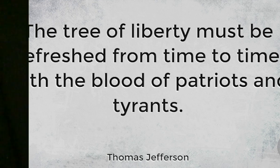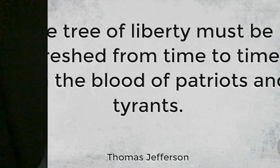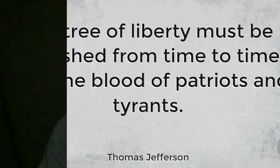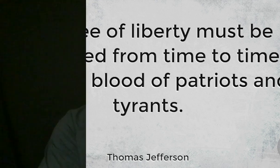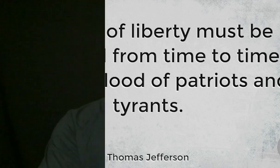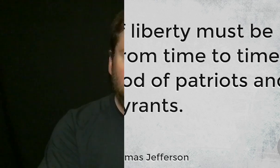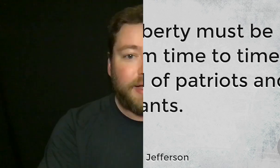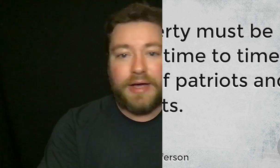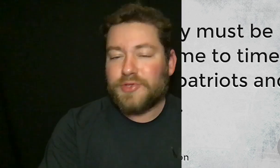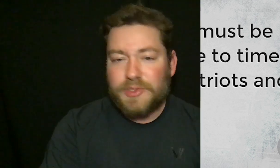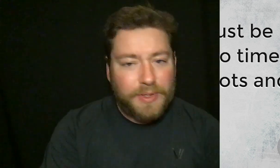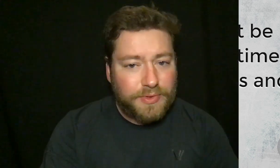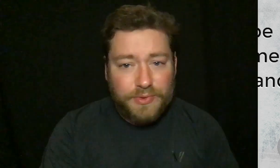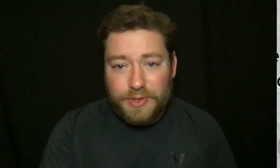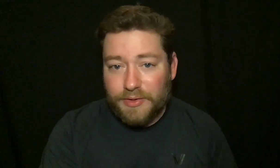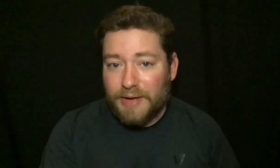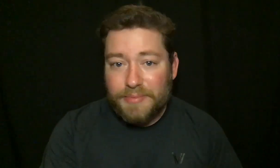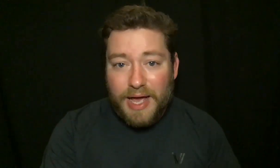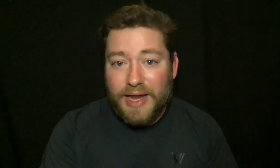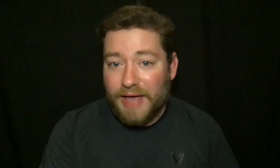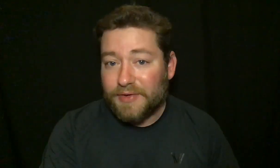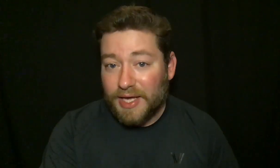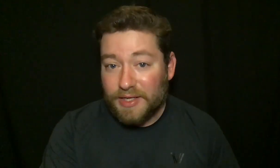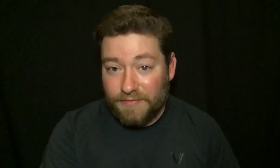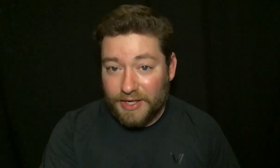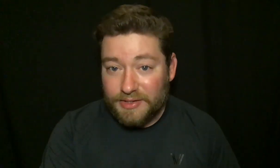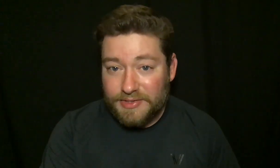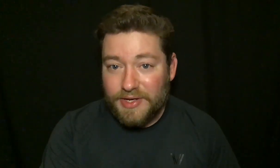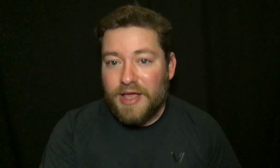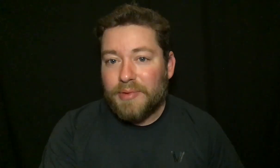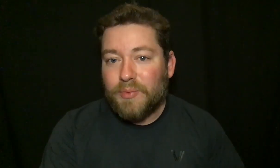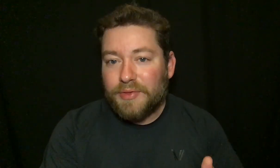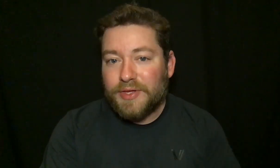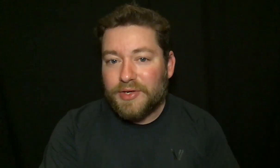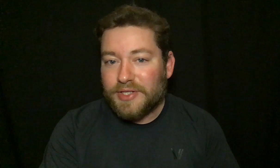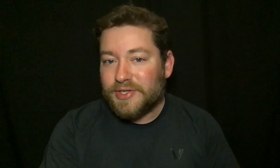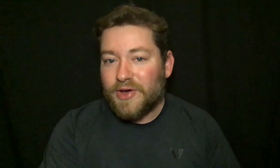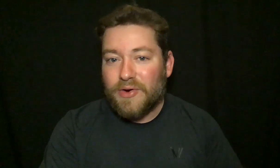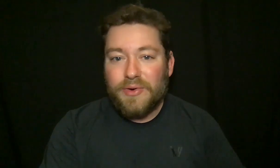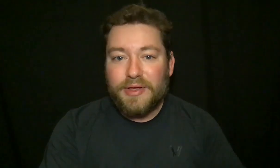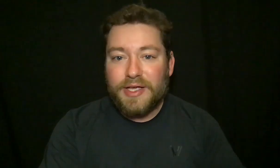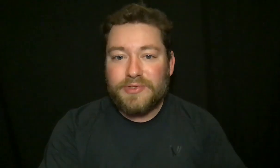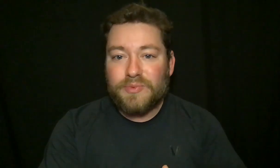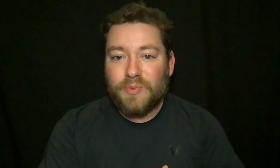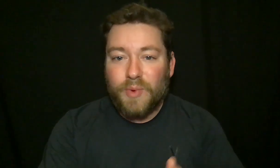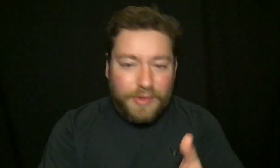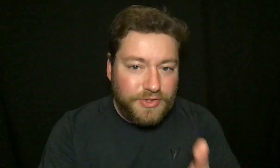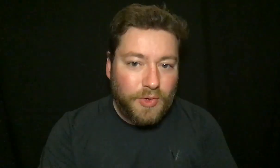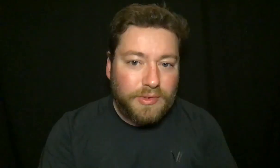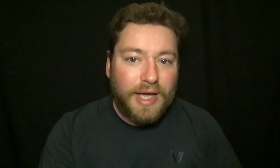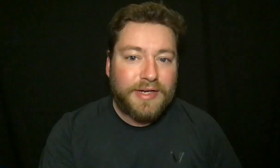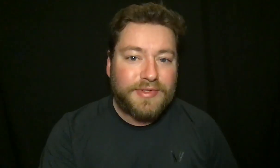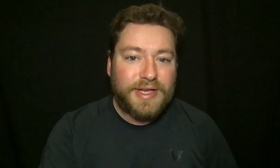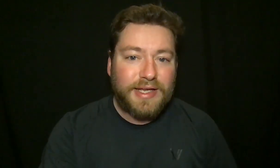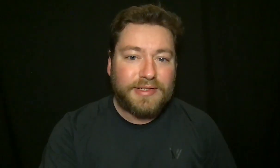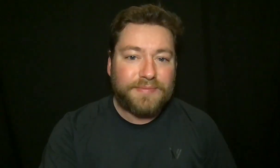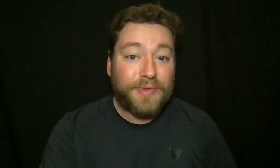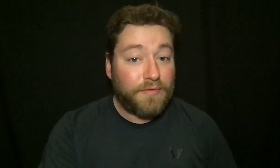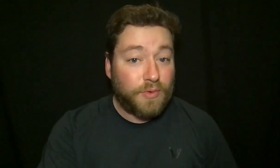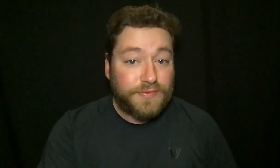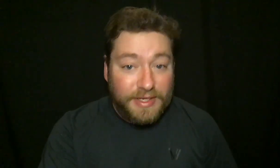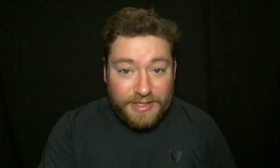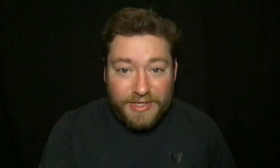and tyrants. Now, just to be crystal clear, I'm not advocating violence, but one thing you need to know is, where is your line in the